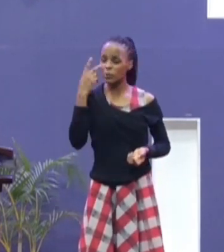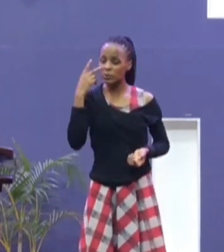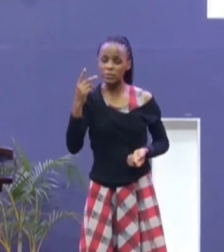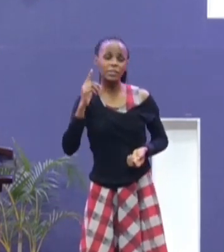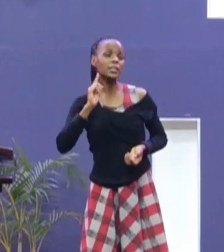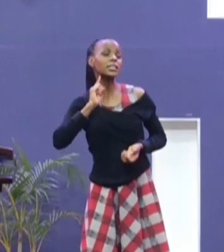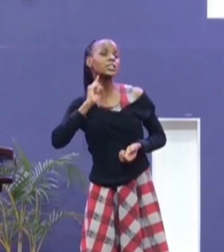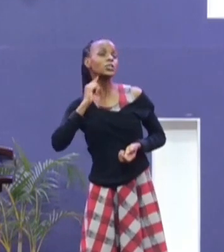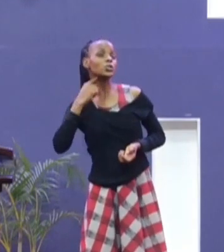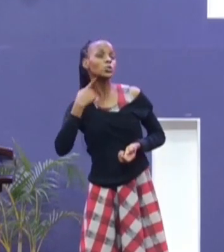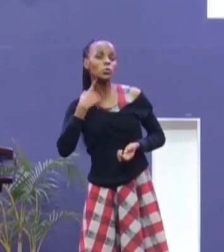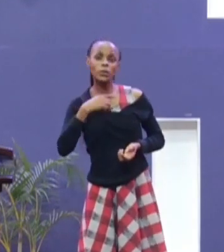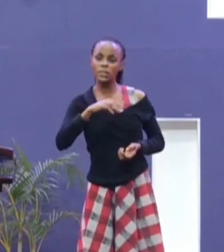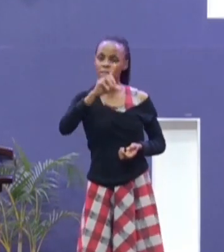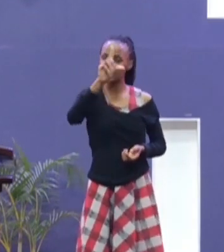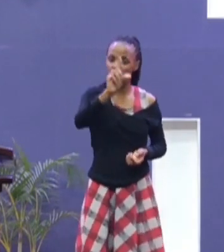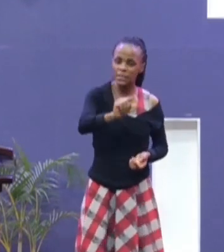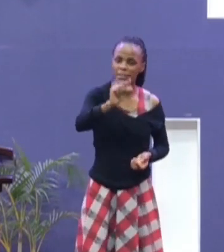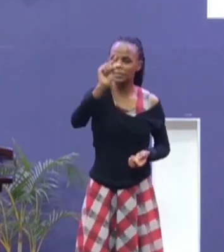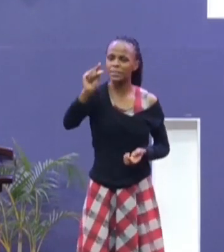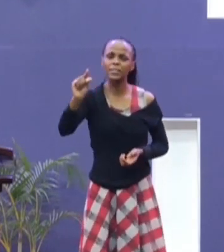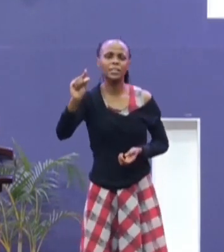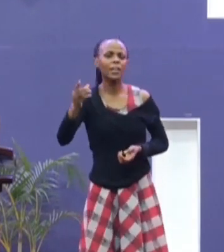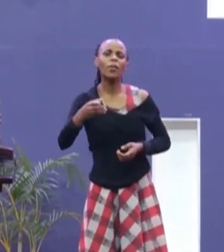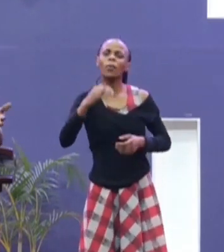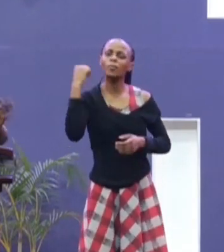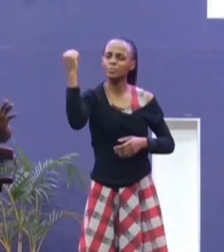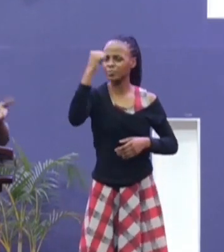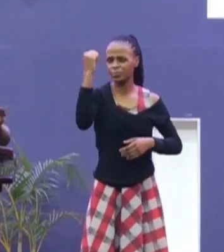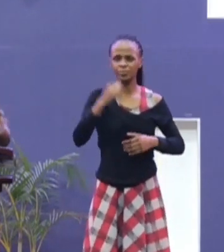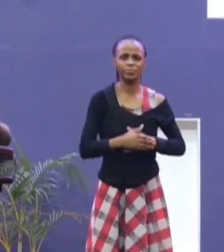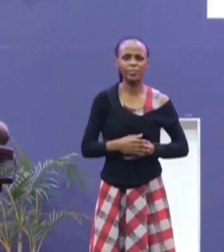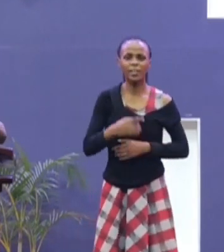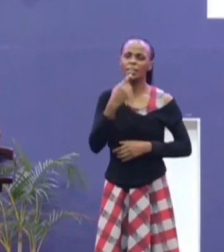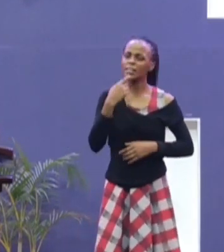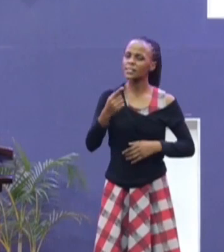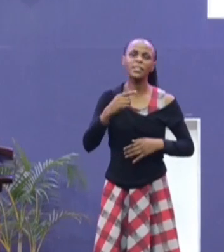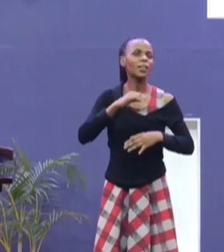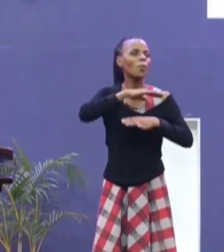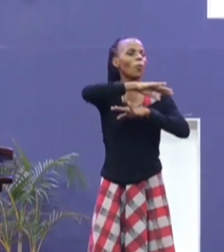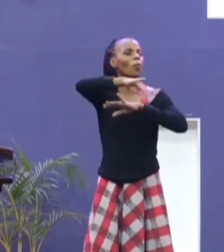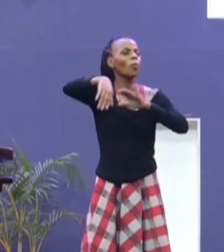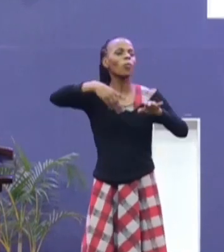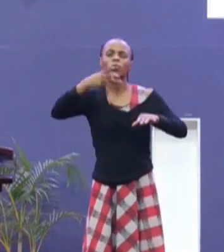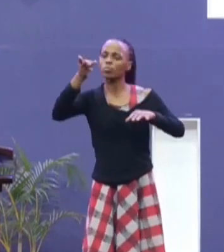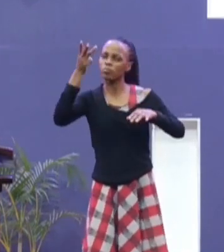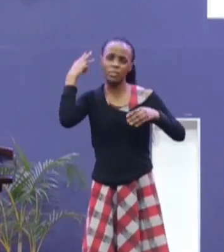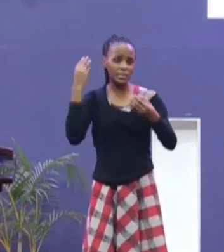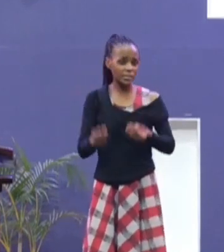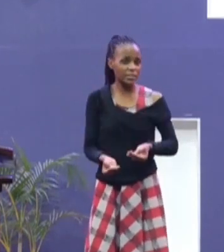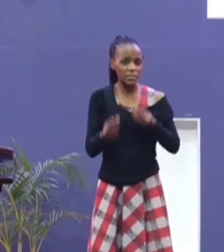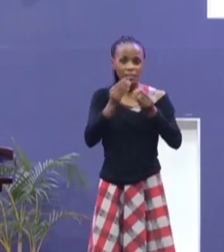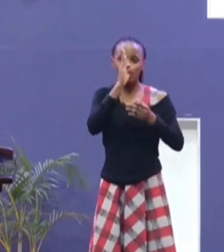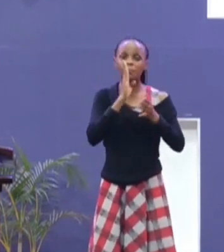cheap gospel. Tusanganga yenjiri eyalayise enyuma nnyo. That tells us that all was done by Jesus on the